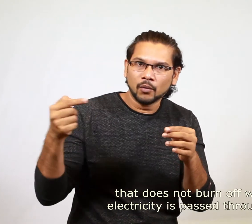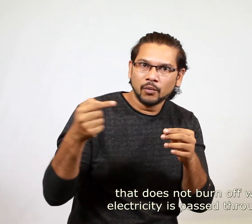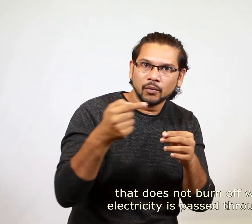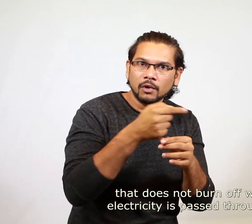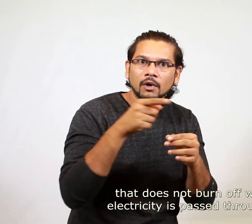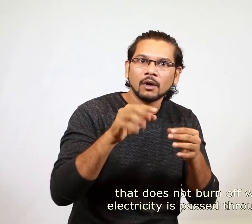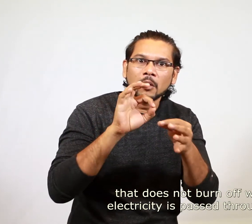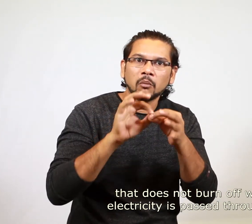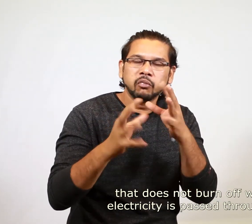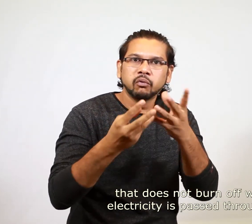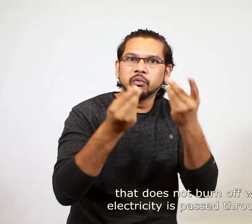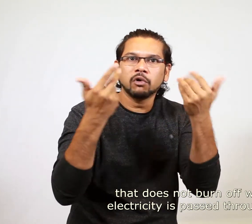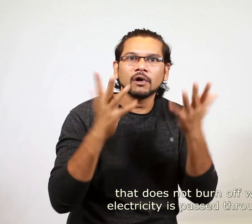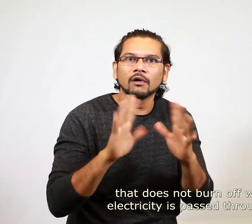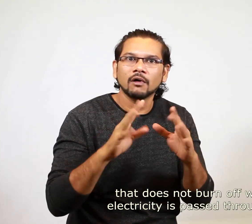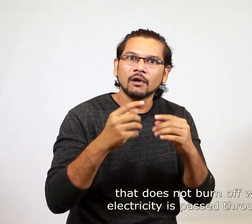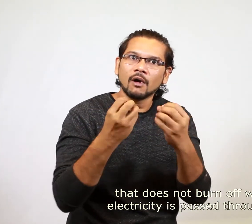when electricity is passed through it.